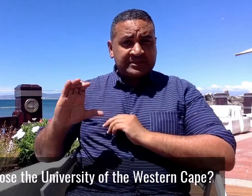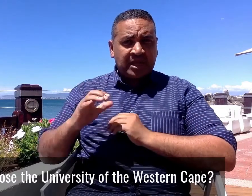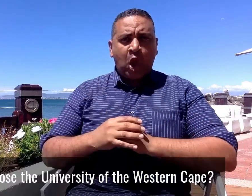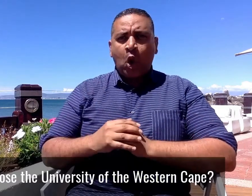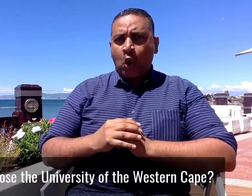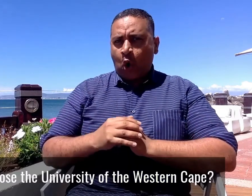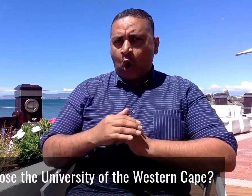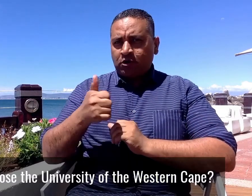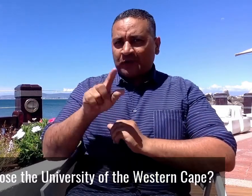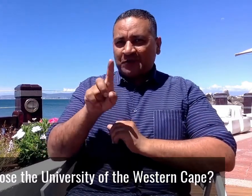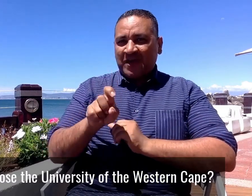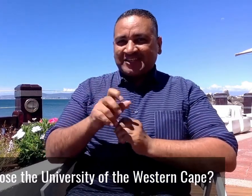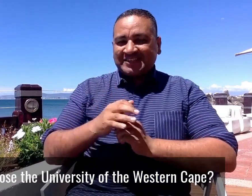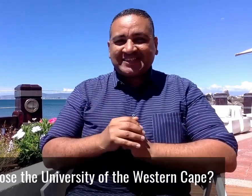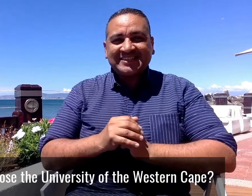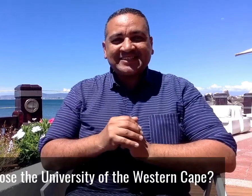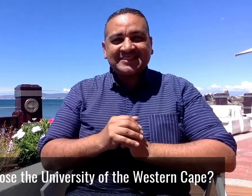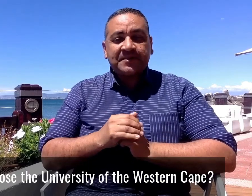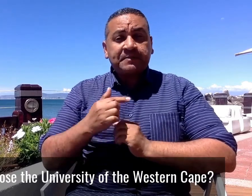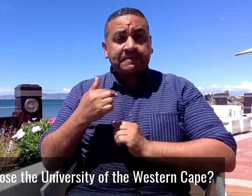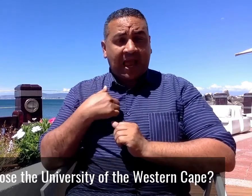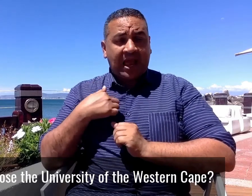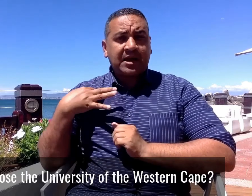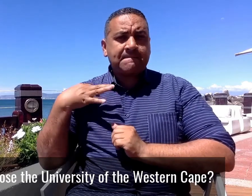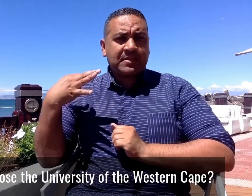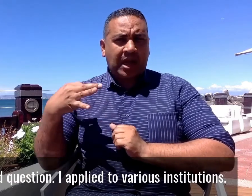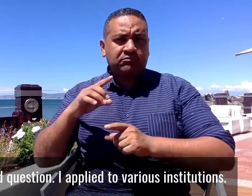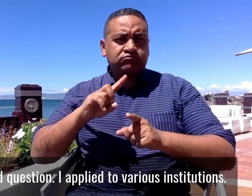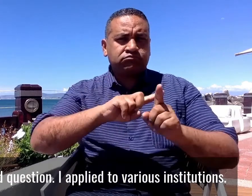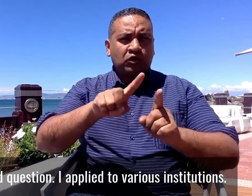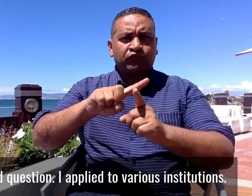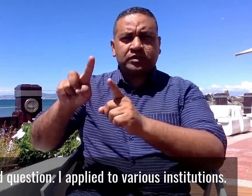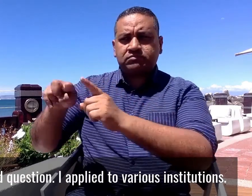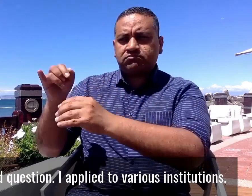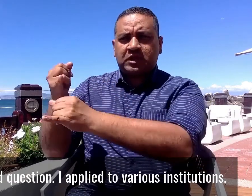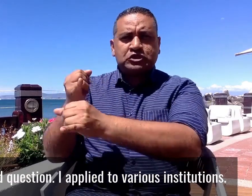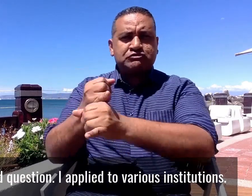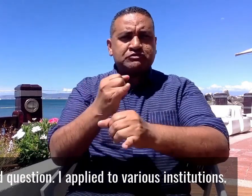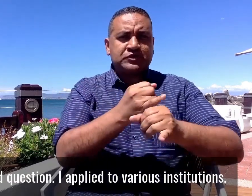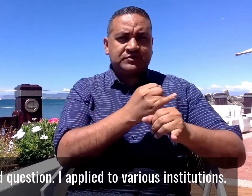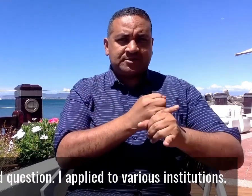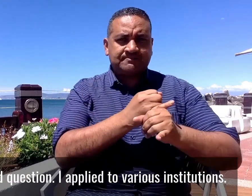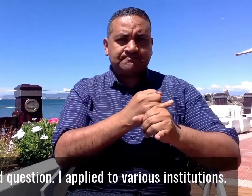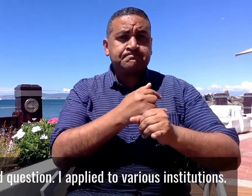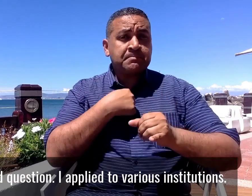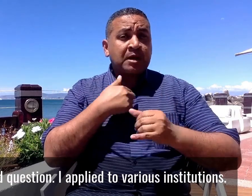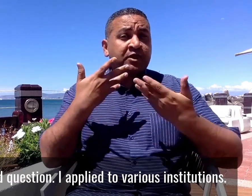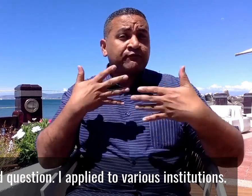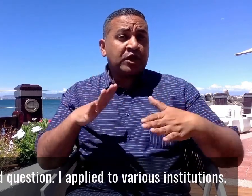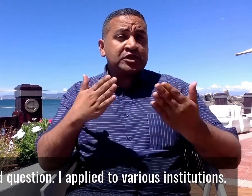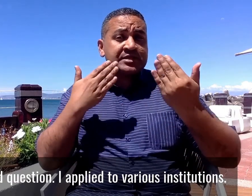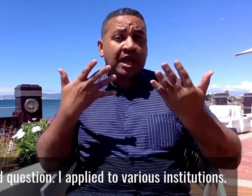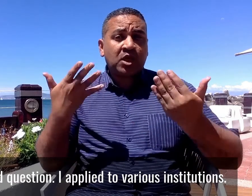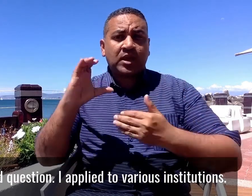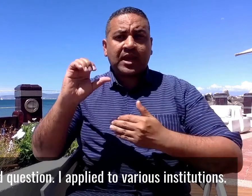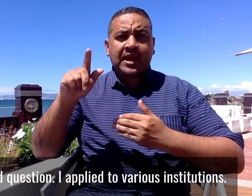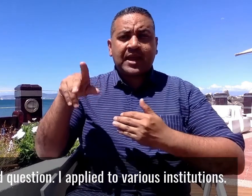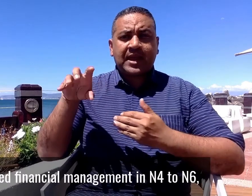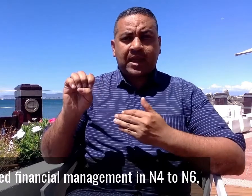Why did I choose the University of the Western Cape? Oh, that's a good question. I applied to various institutions. Now, I